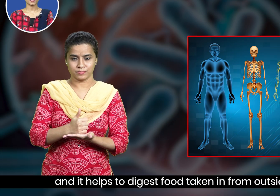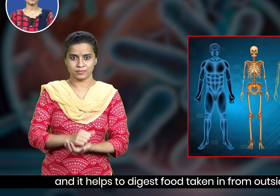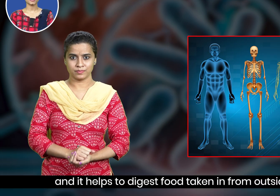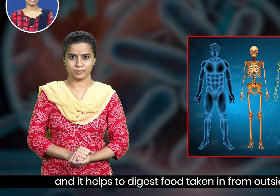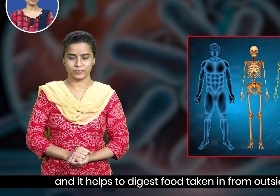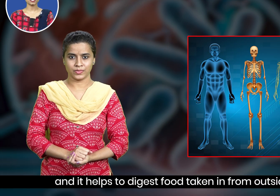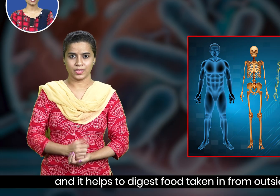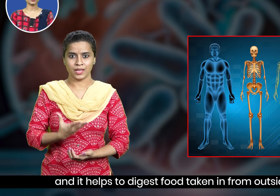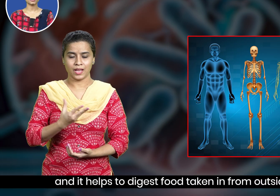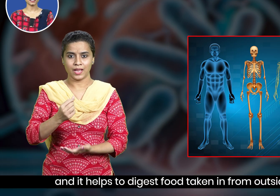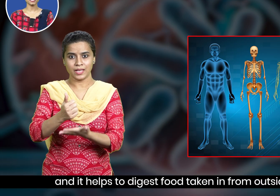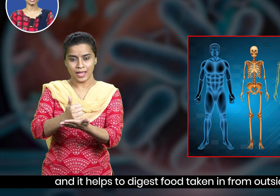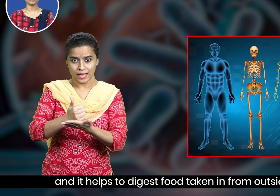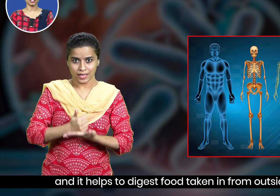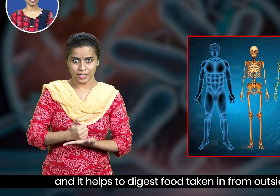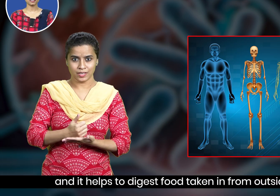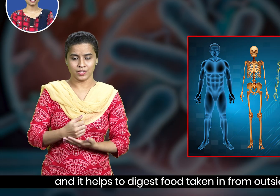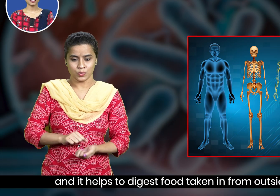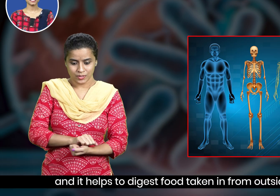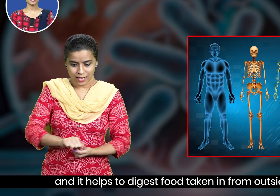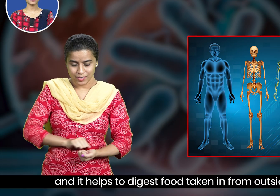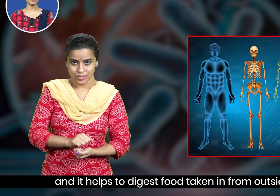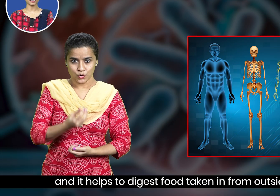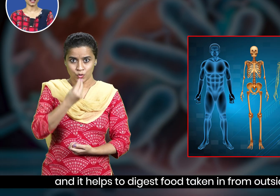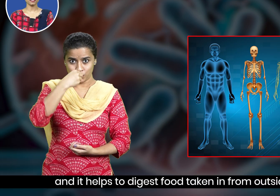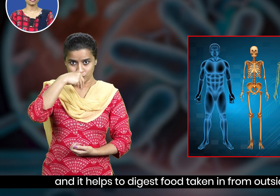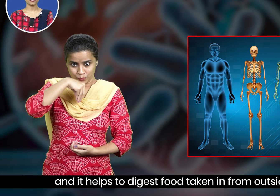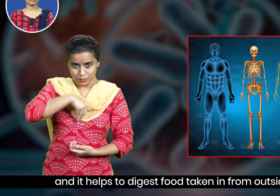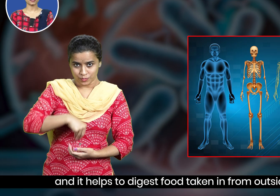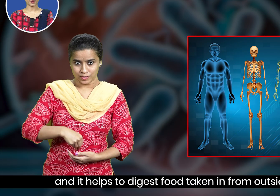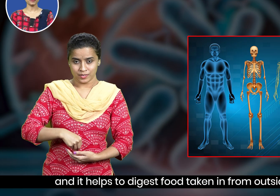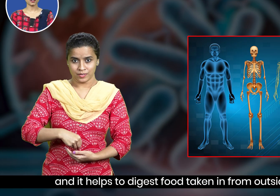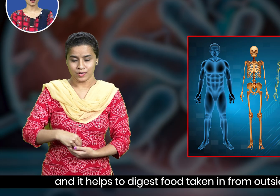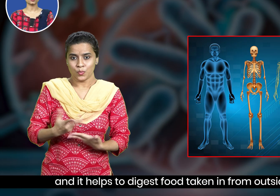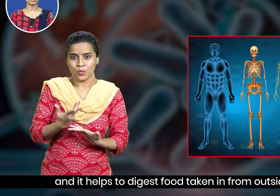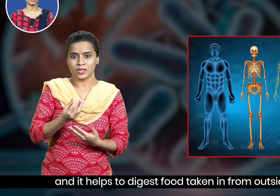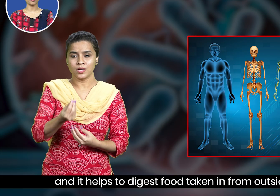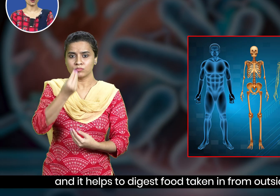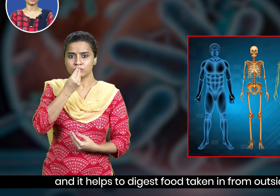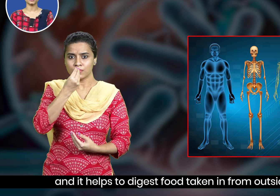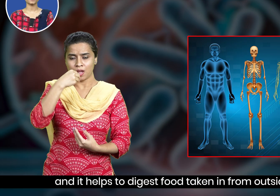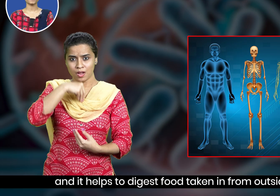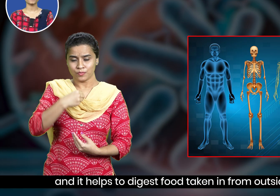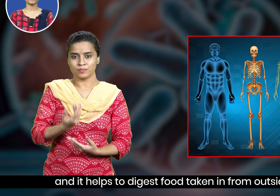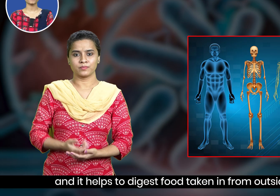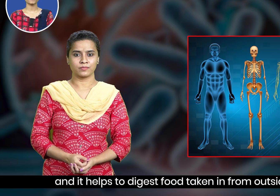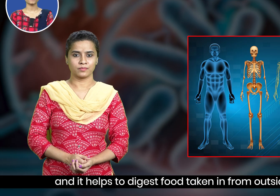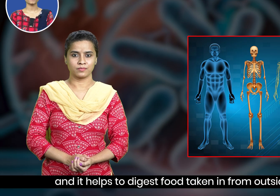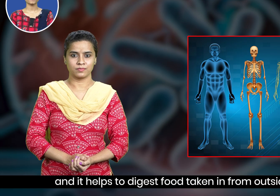and it helps to digest food taken in from outside the body.